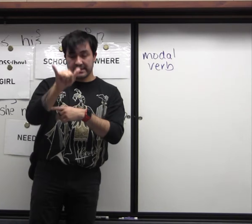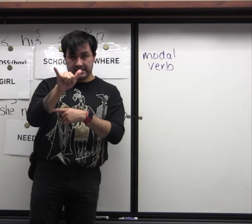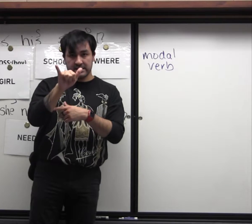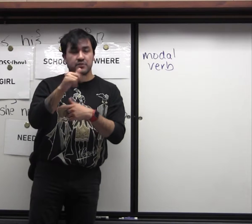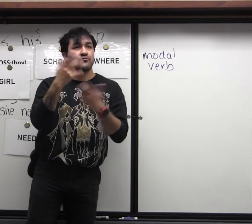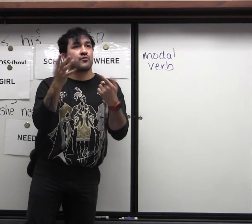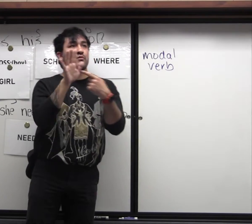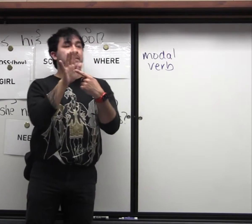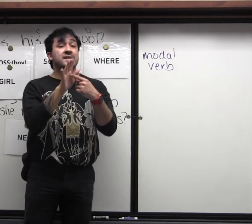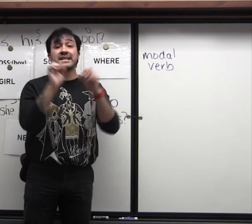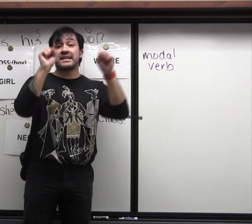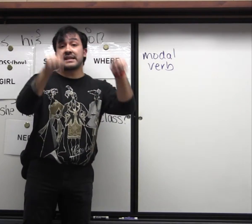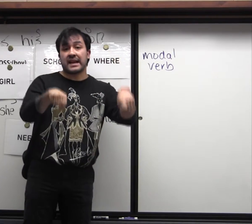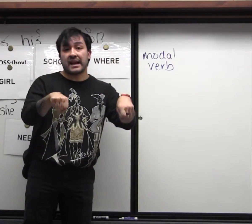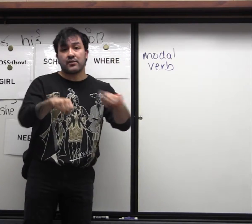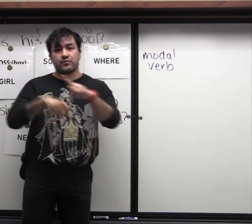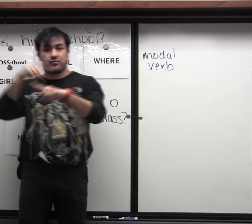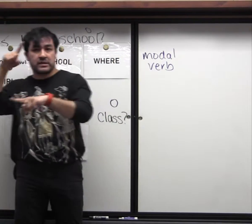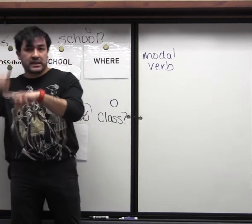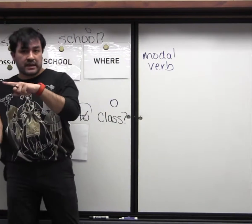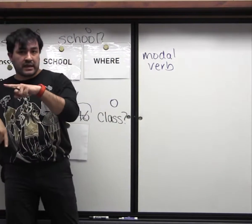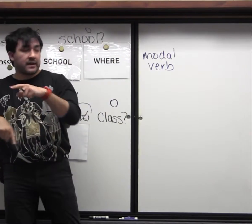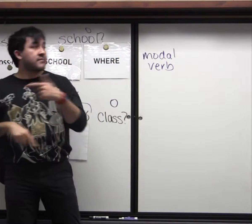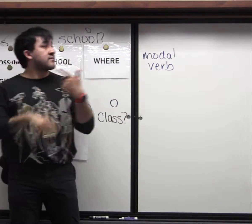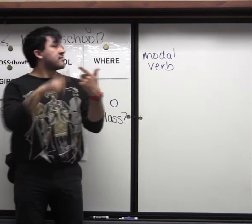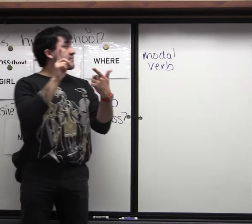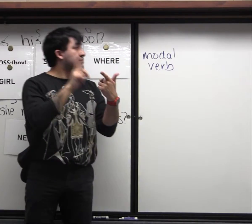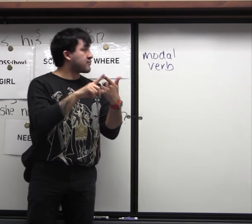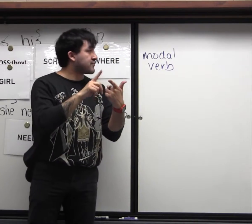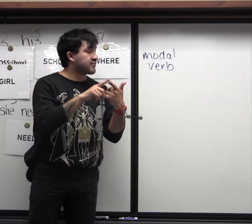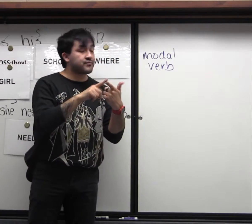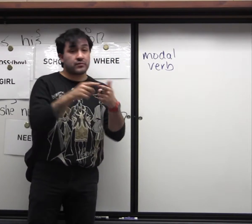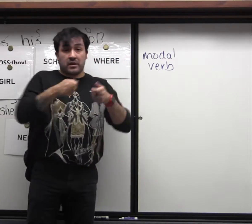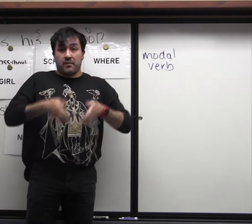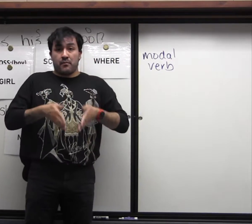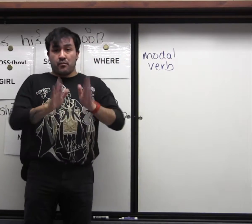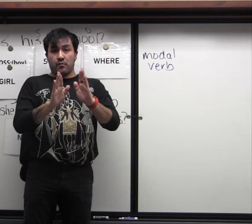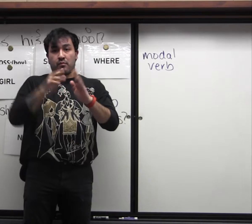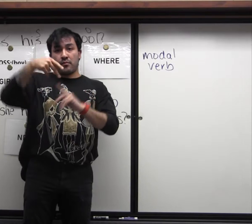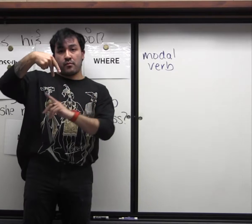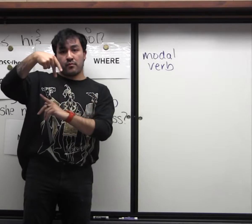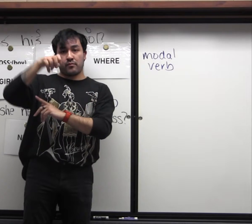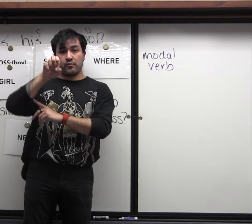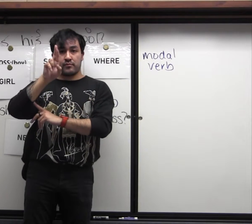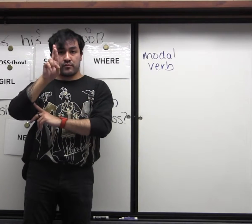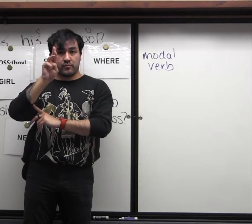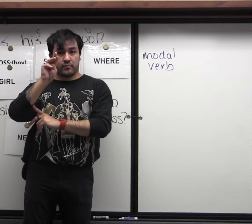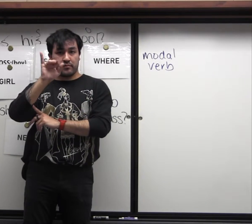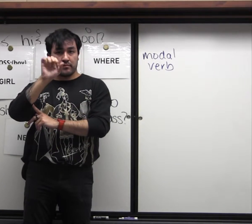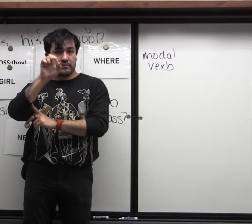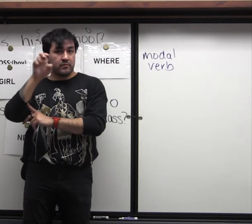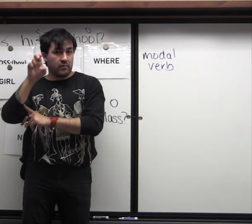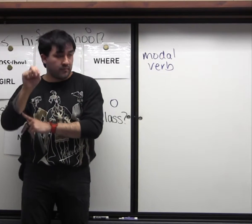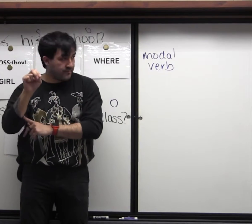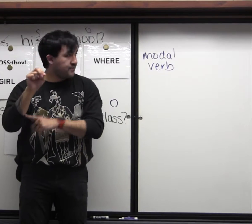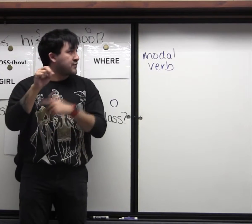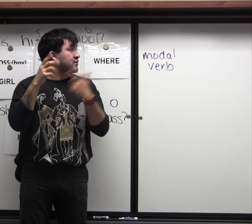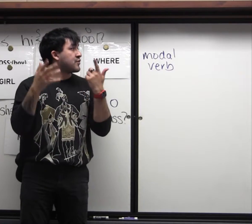is ability. So for example, can or can't. There is permission.